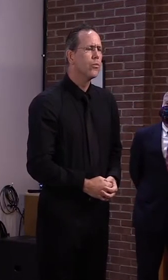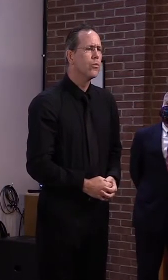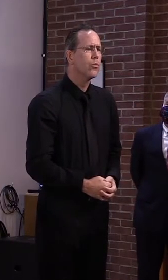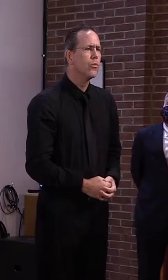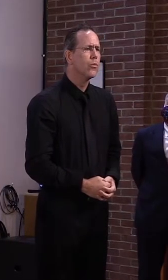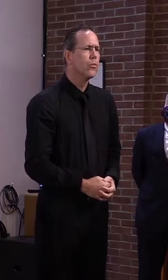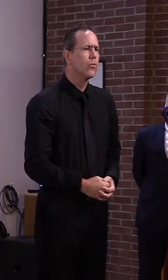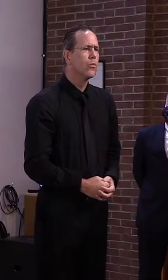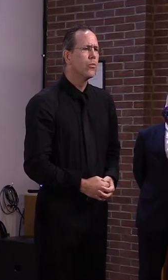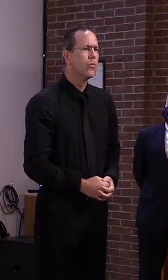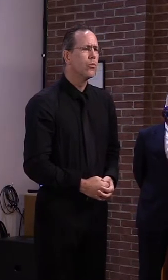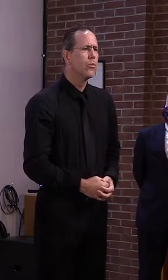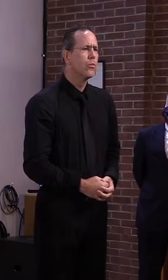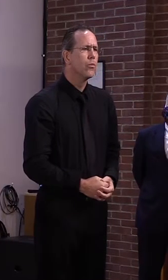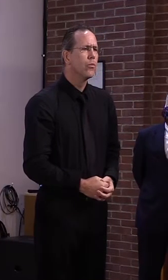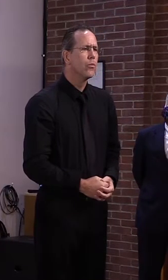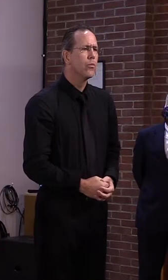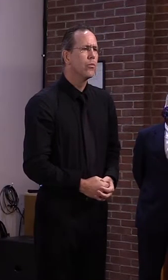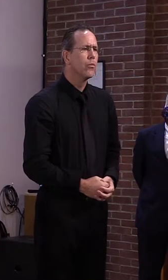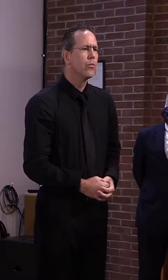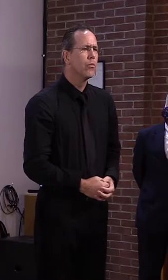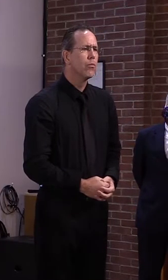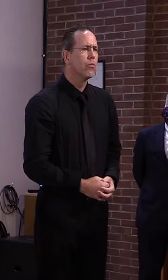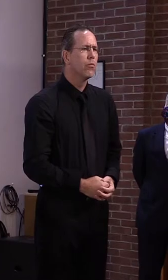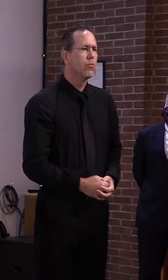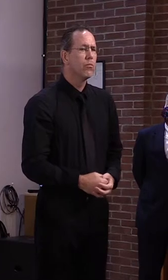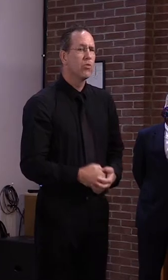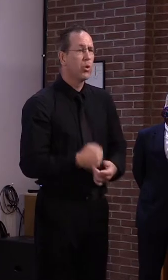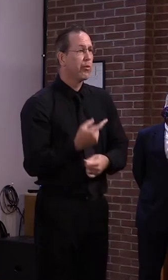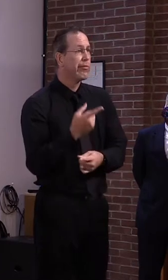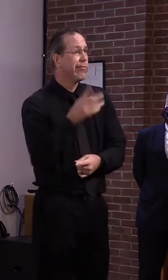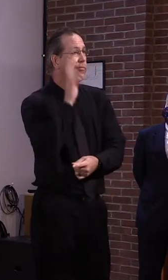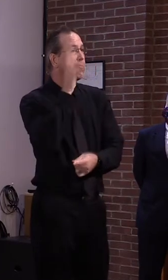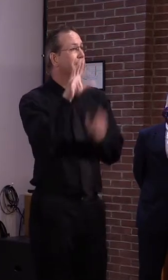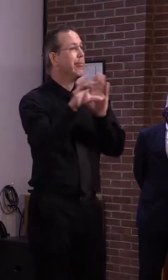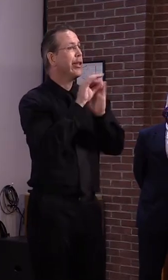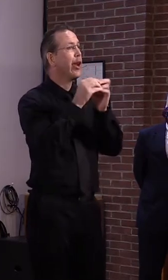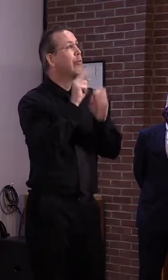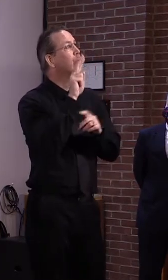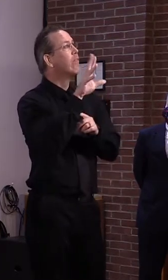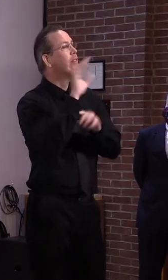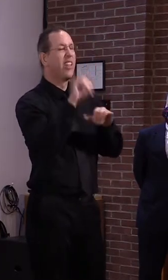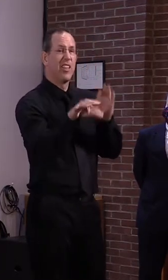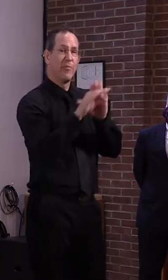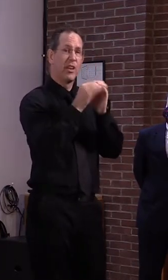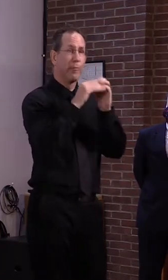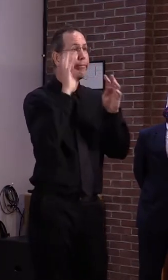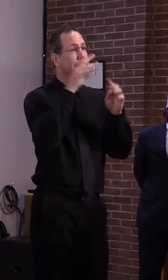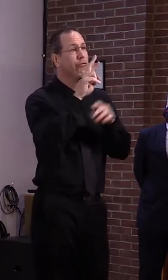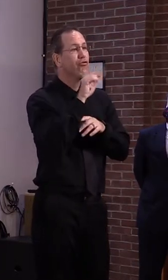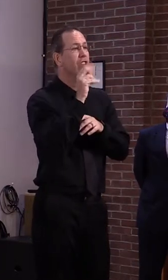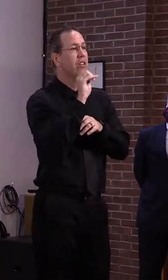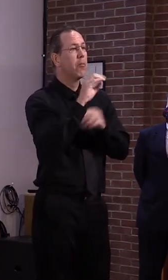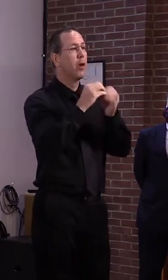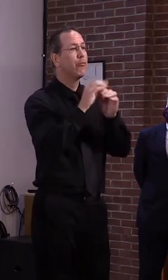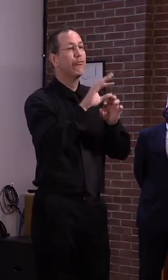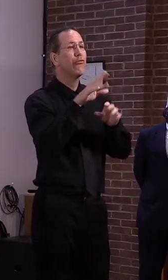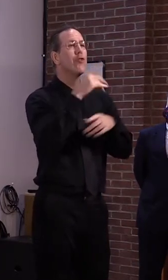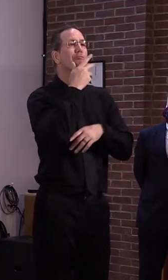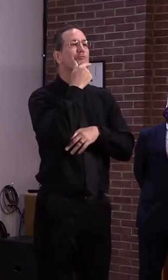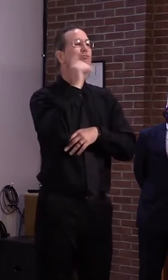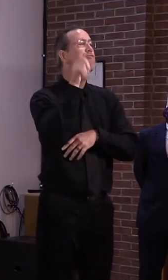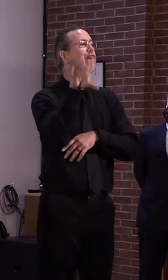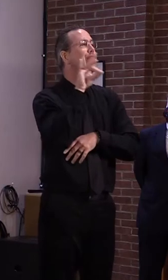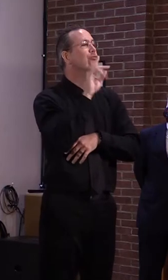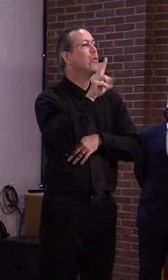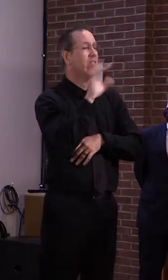going with, 25 in the school? Yes, we looked at the reporting criteria the health department uses, and